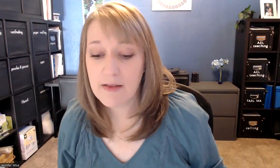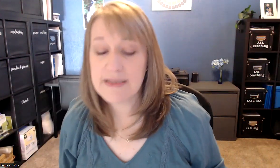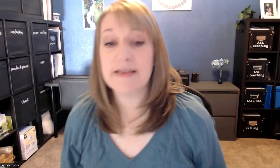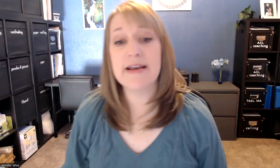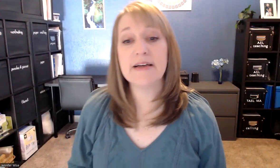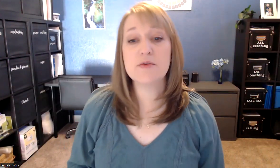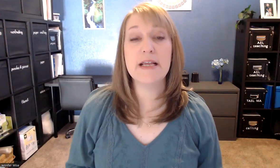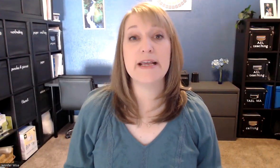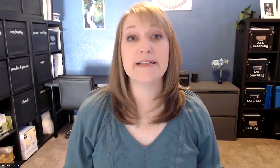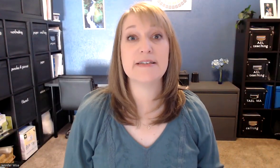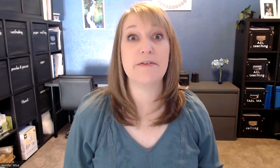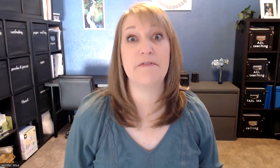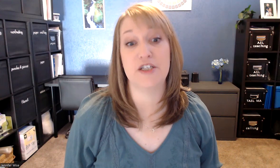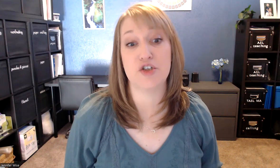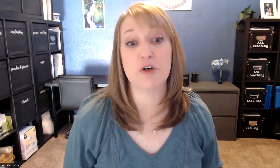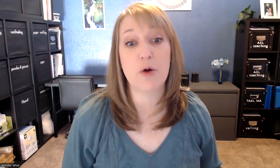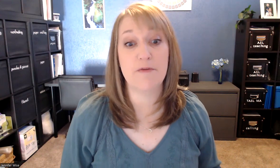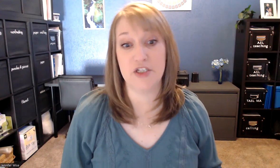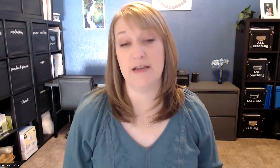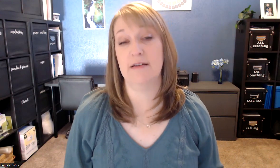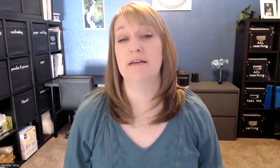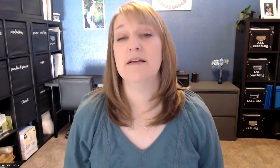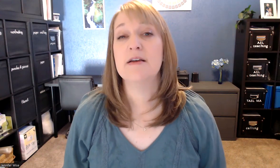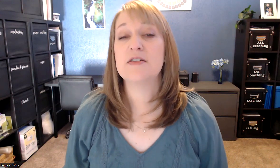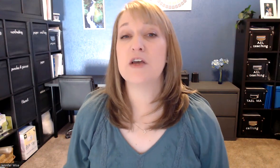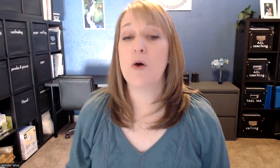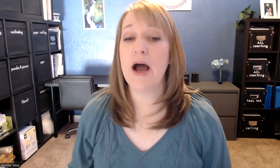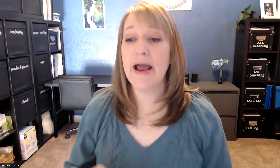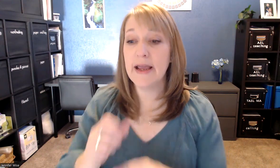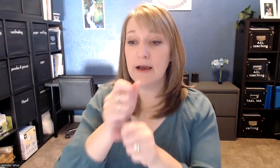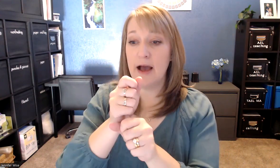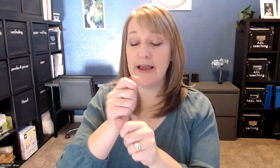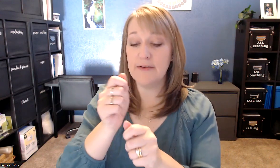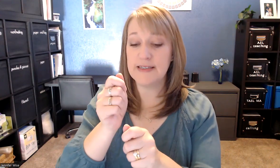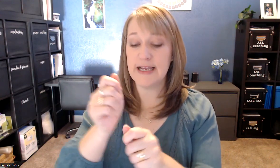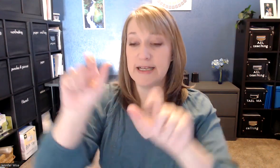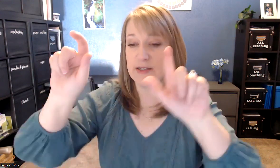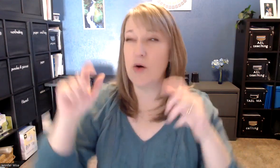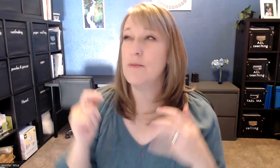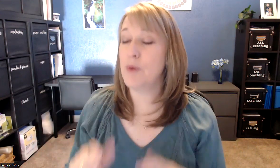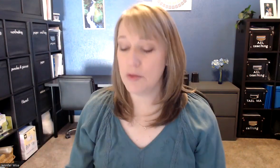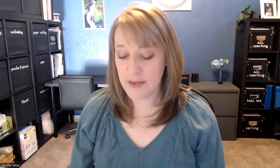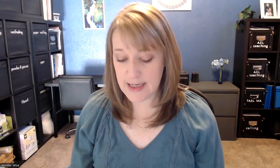Let's see. The next one is to fish or go fishing. So I have seen it. So on both of